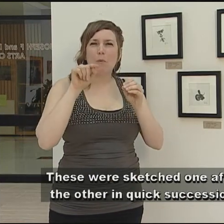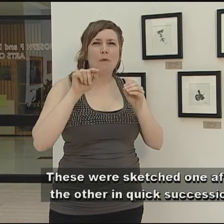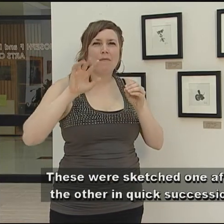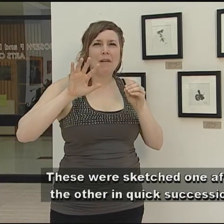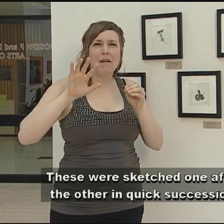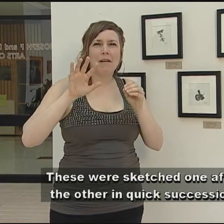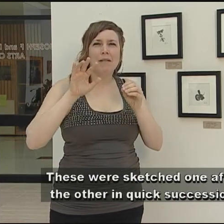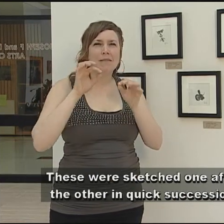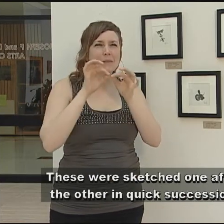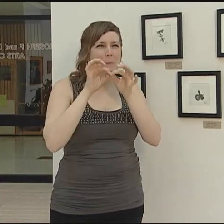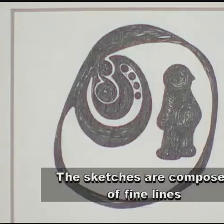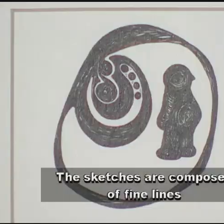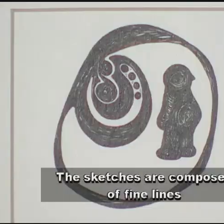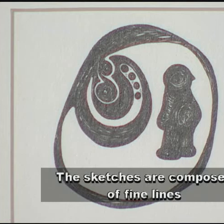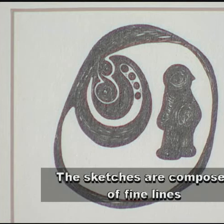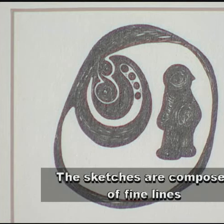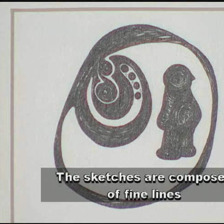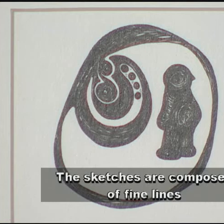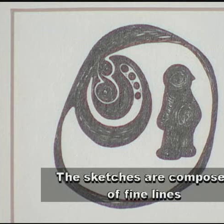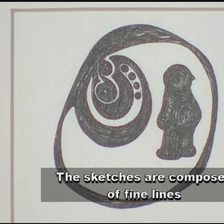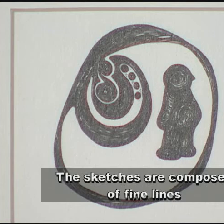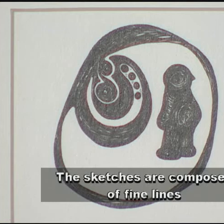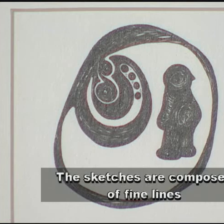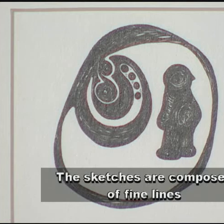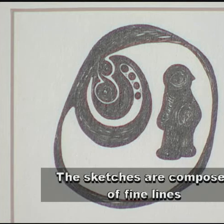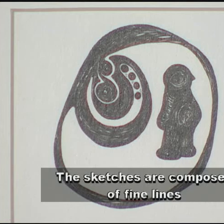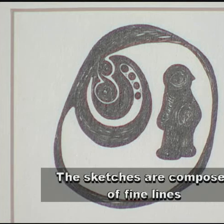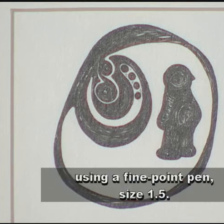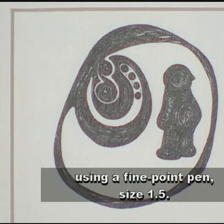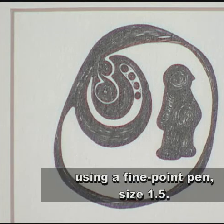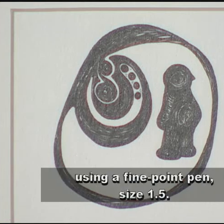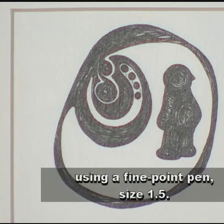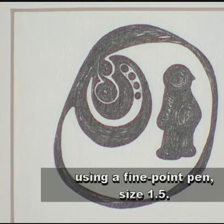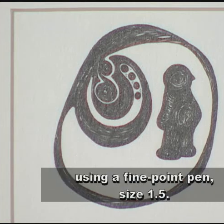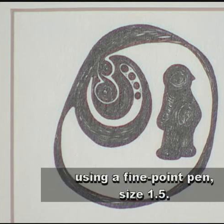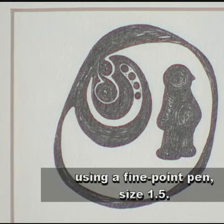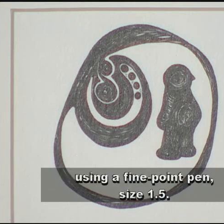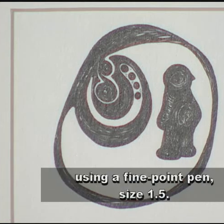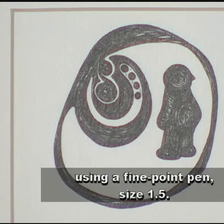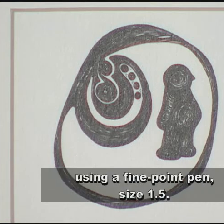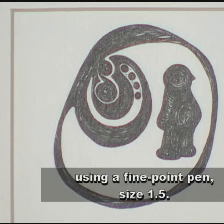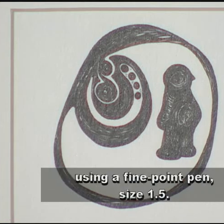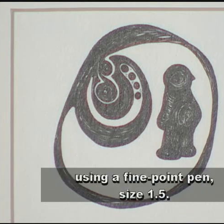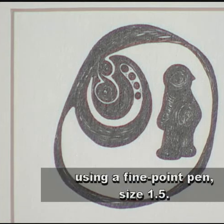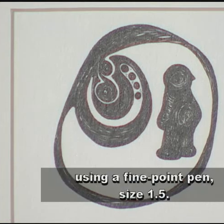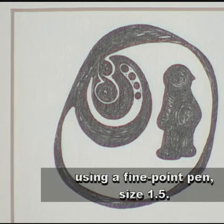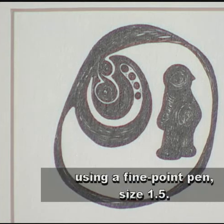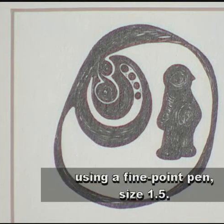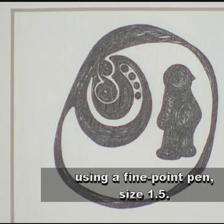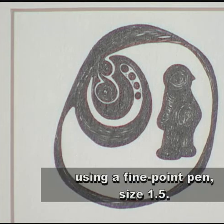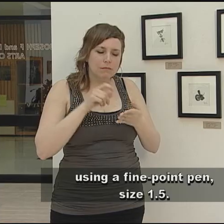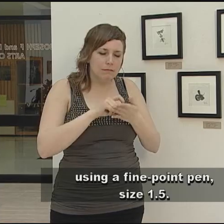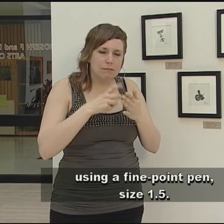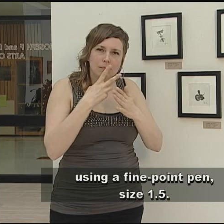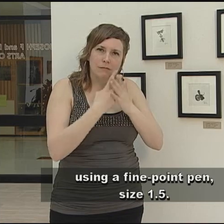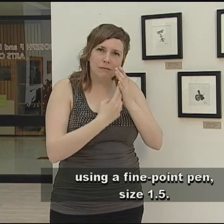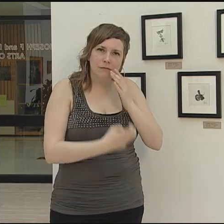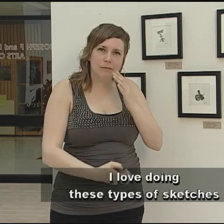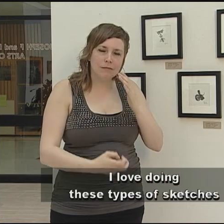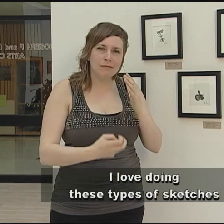quick succession. The sketches are composed of fine lines using a fine point pen, size 1.5. I